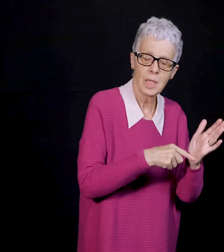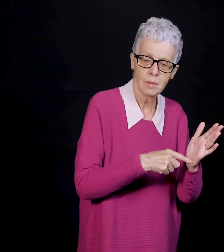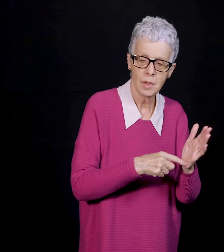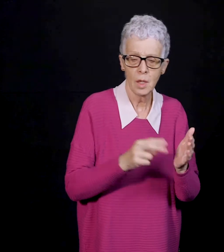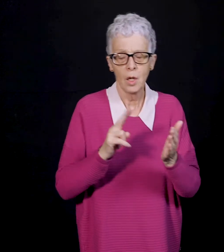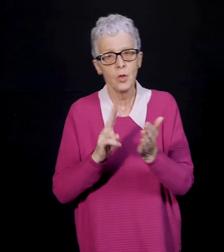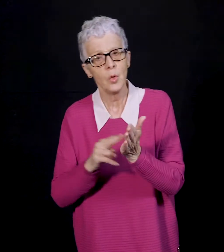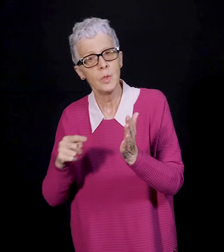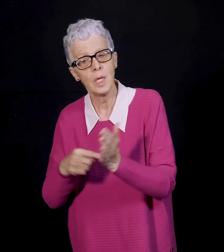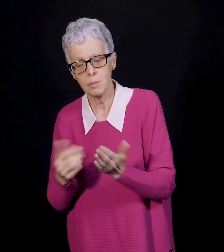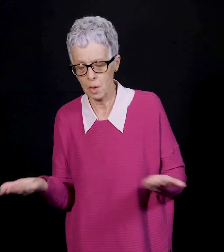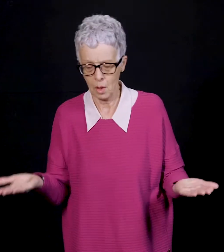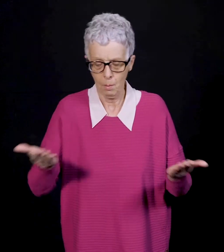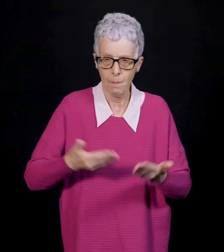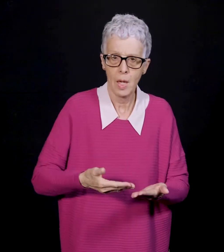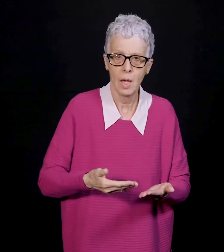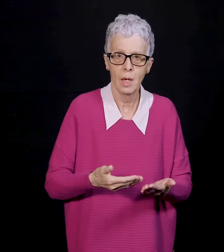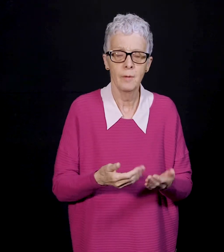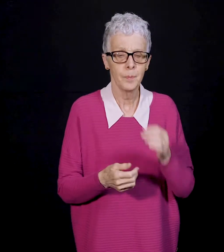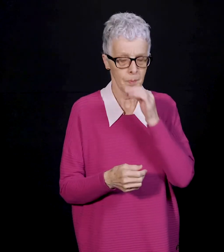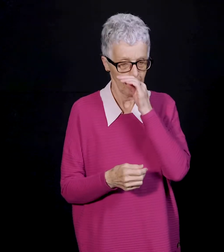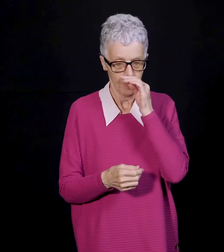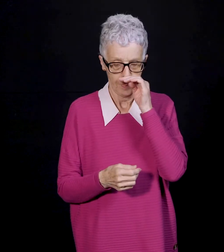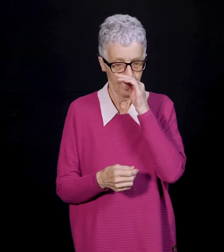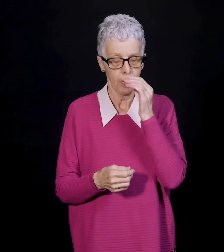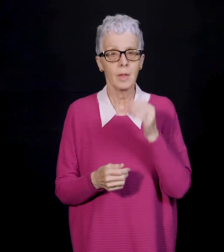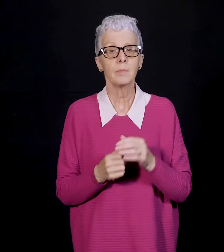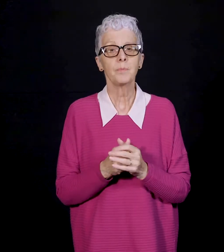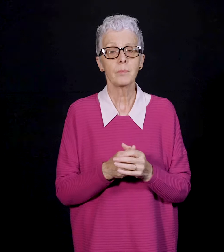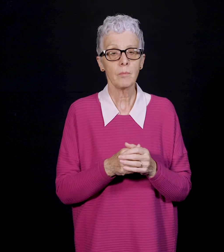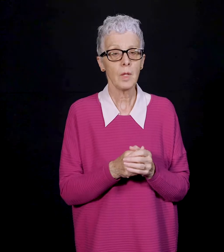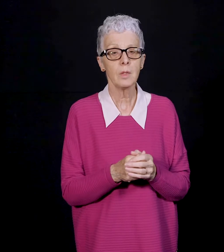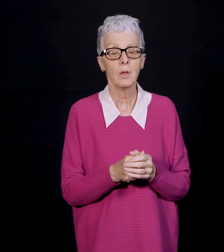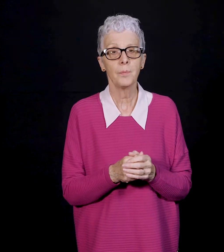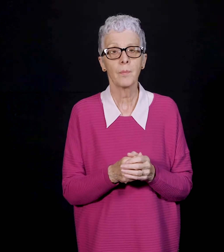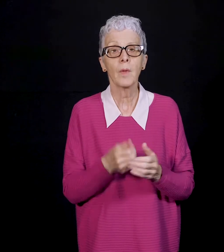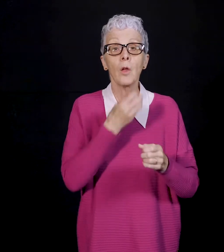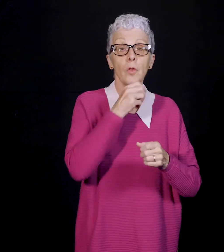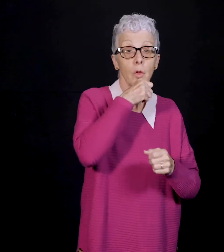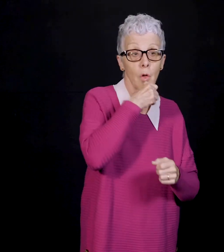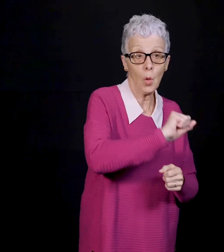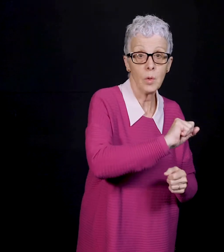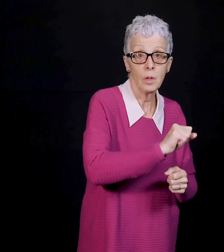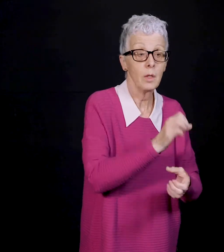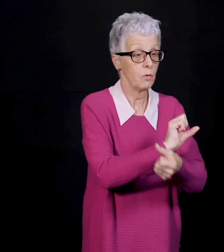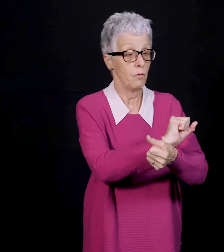symbolic. And so, finally, having released that goat way out into the wilderness, never to be seen